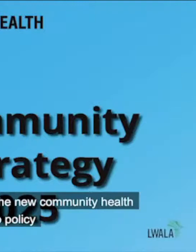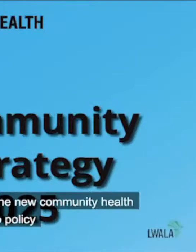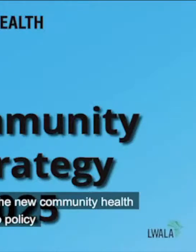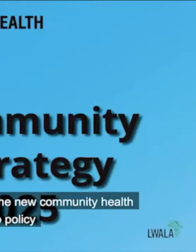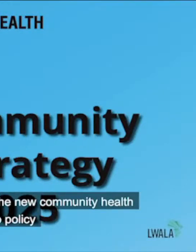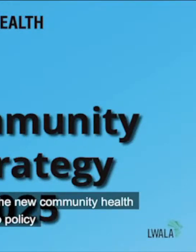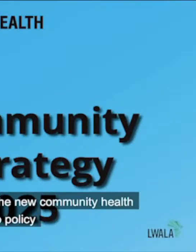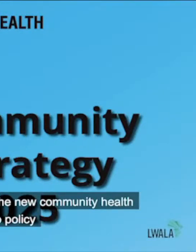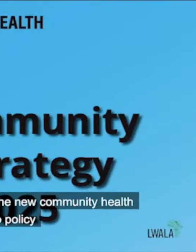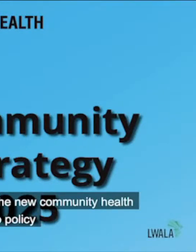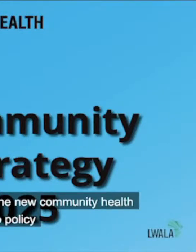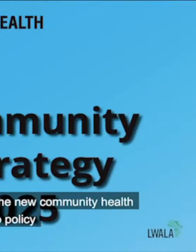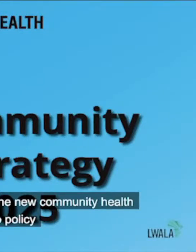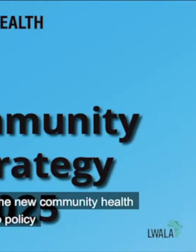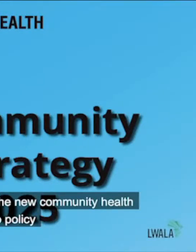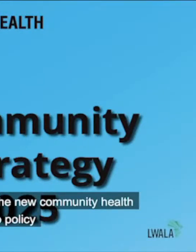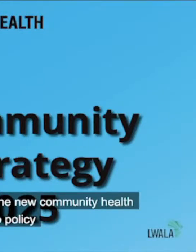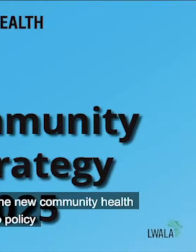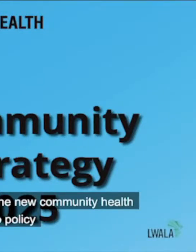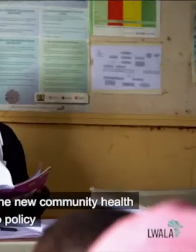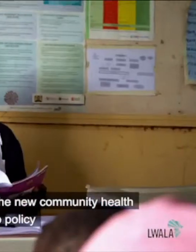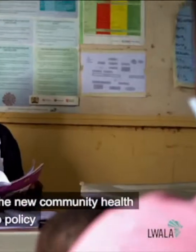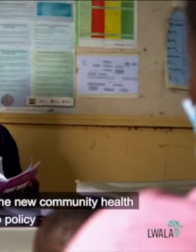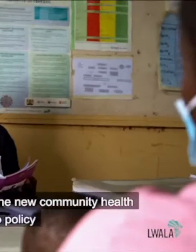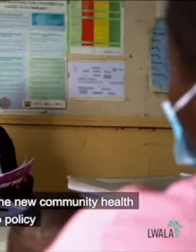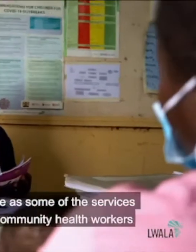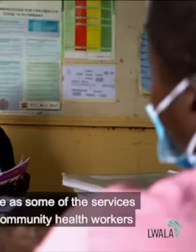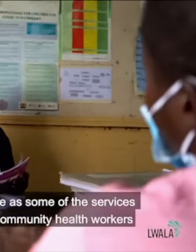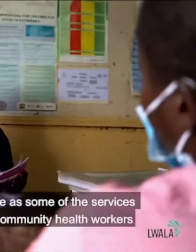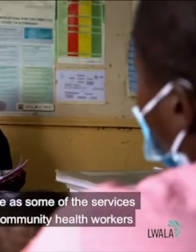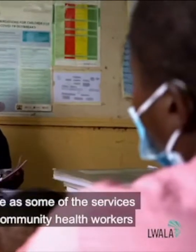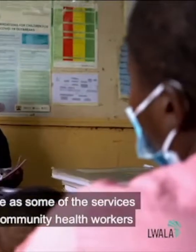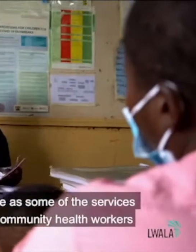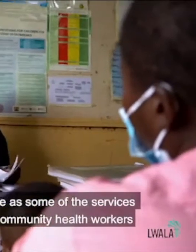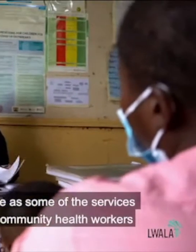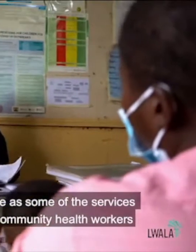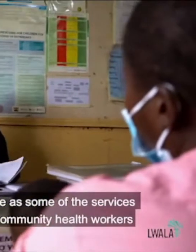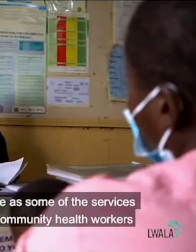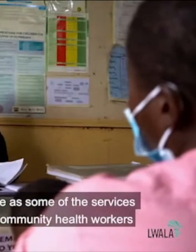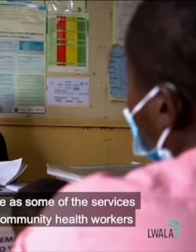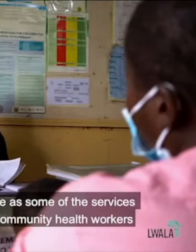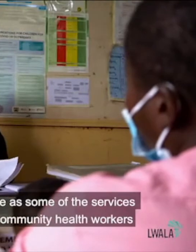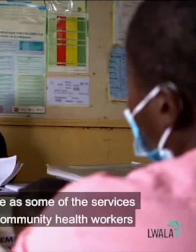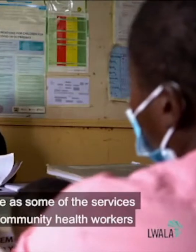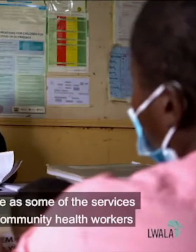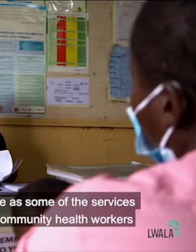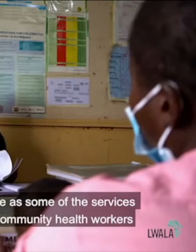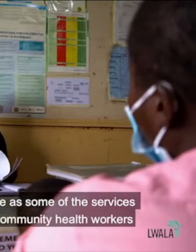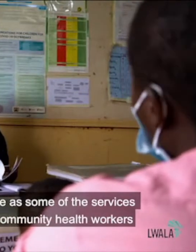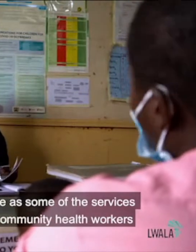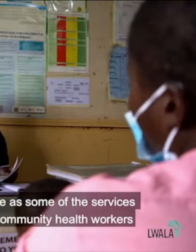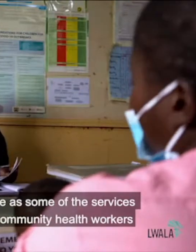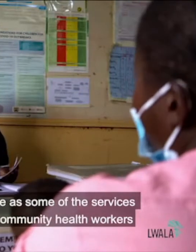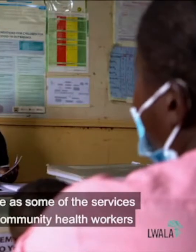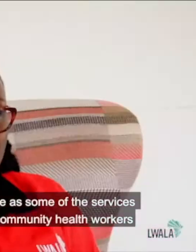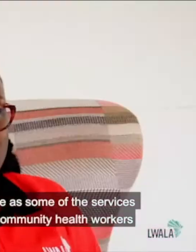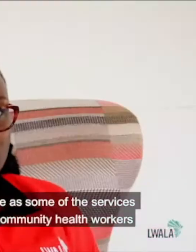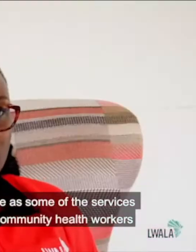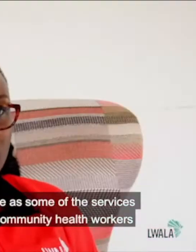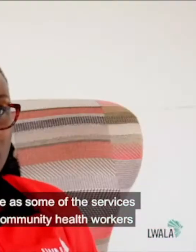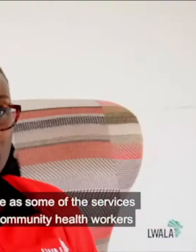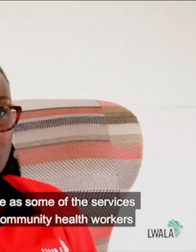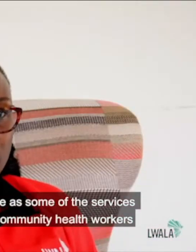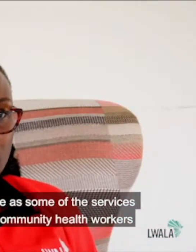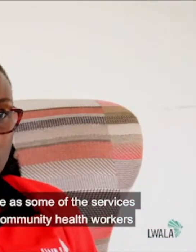community health strategy and also policy. So inside there is nurturing care as some of the